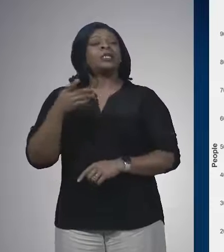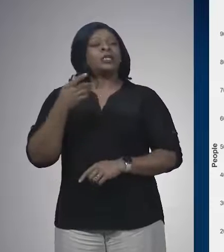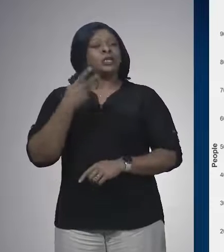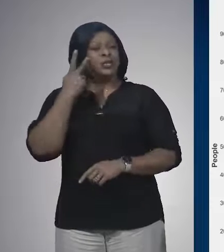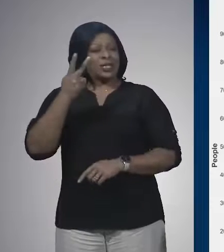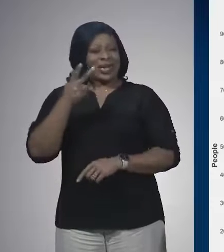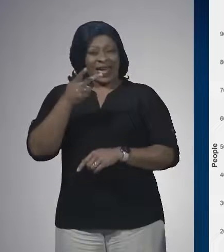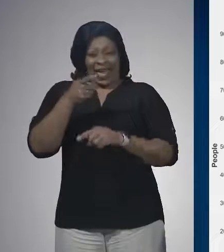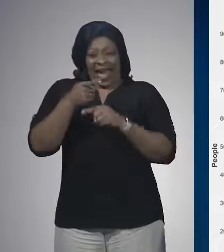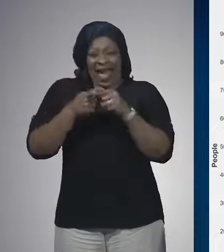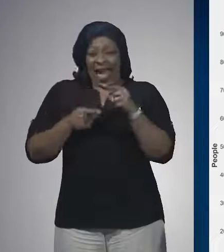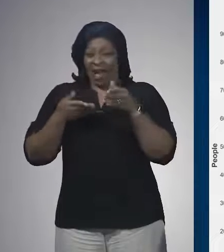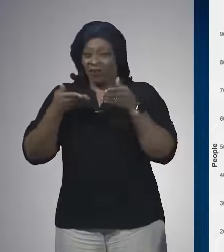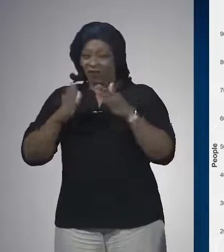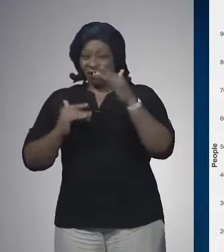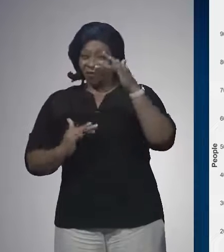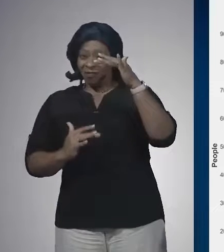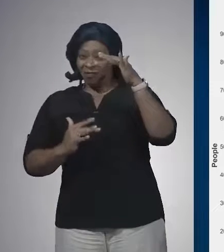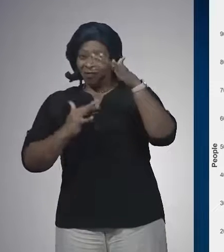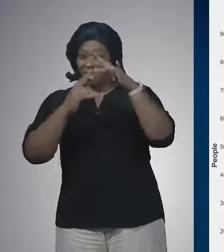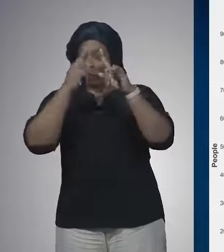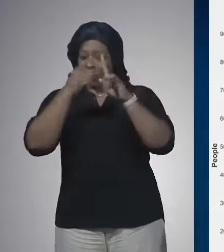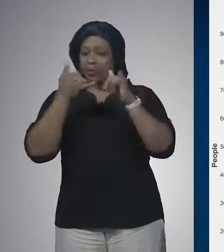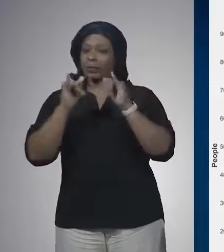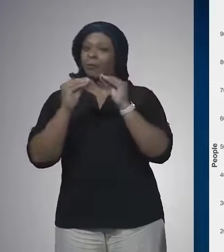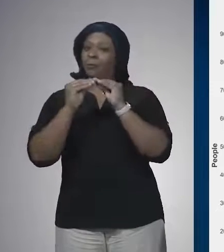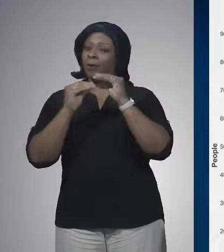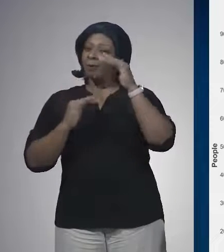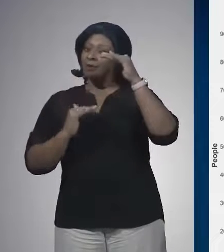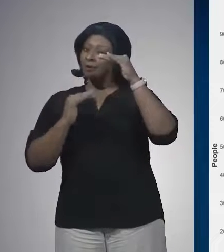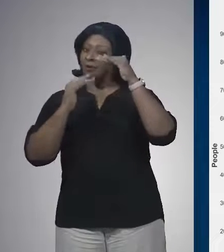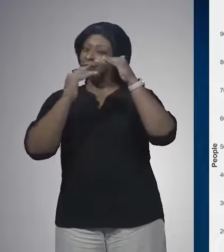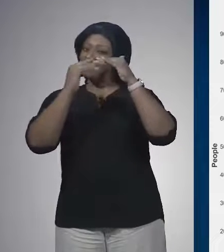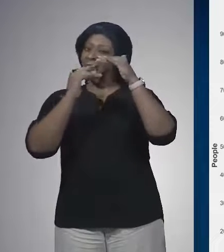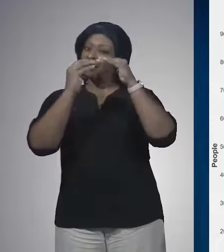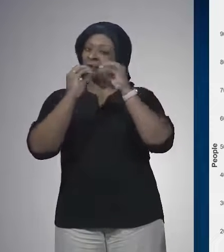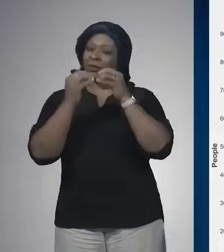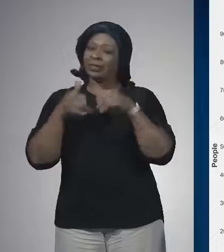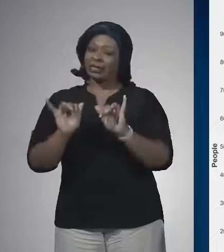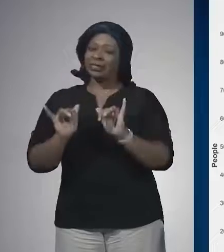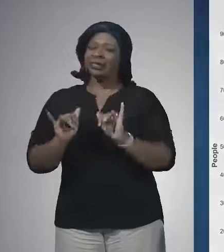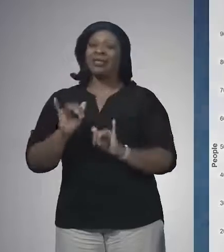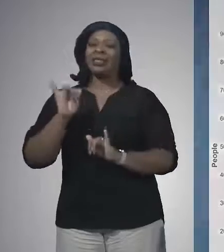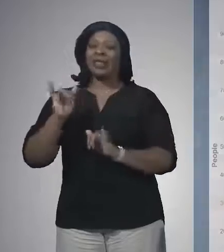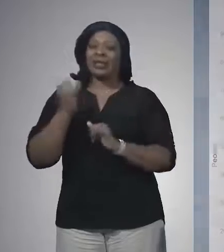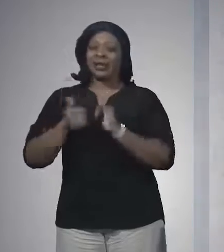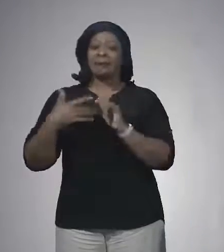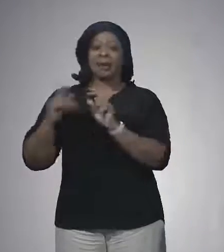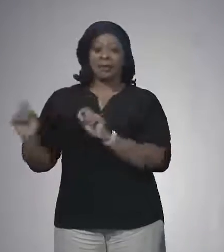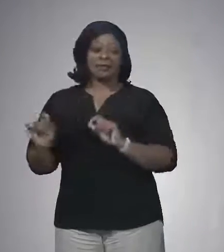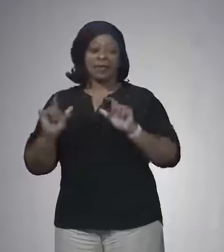than halfway there to our goal, but we still have a long way to go. That's the end of my slides.